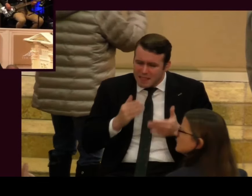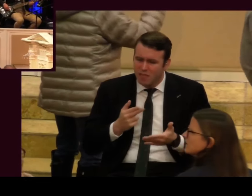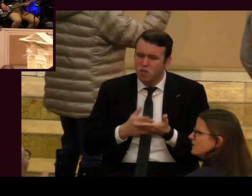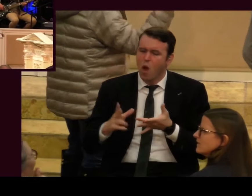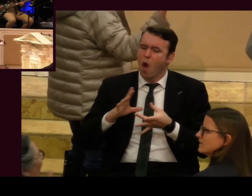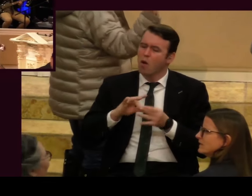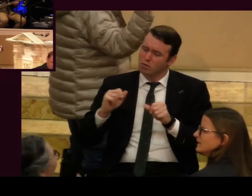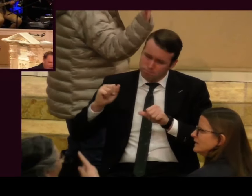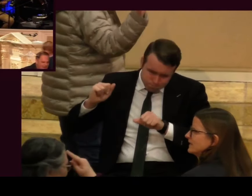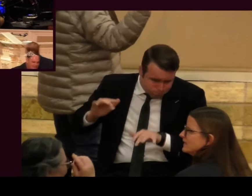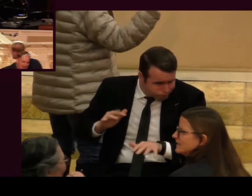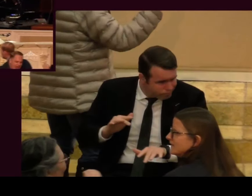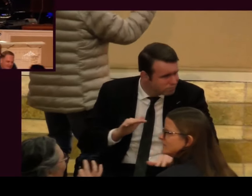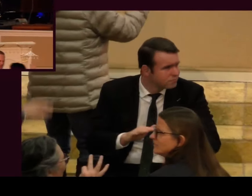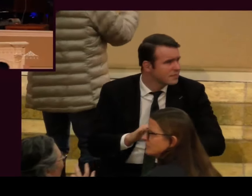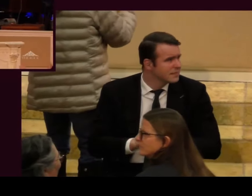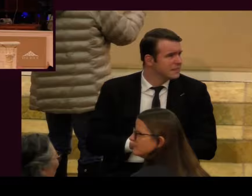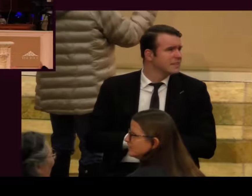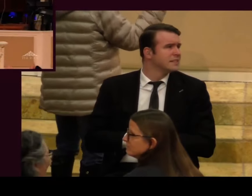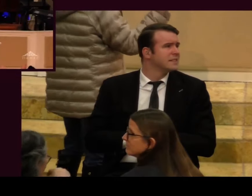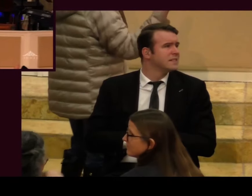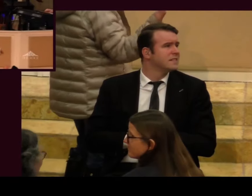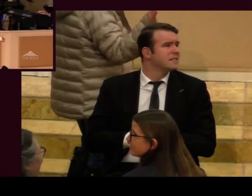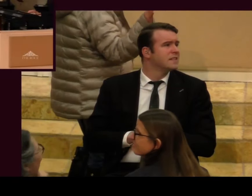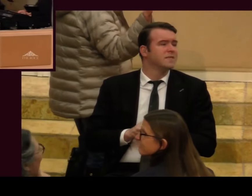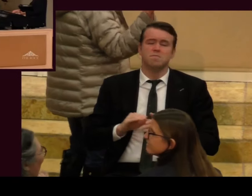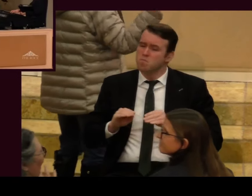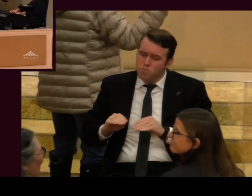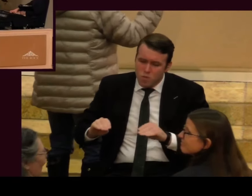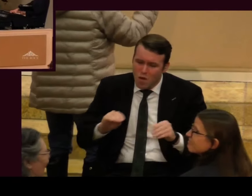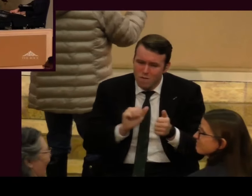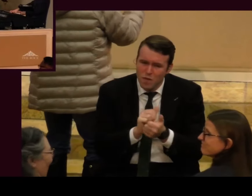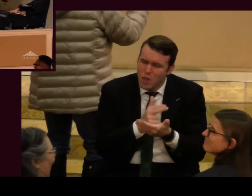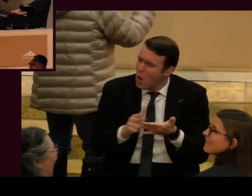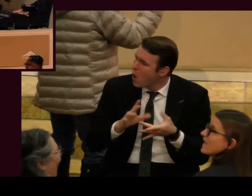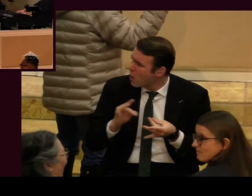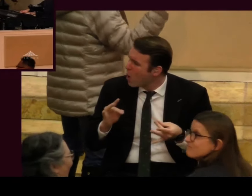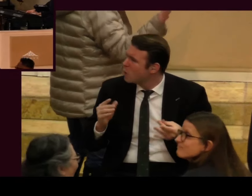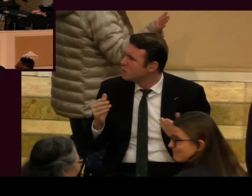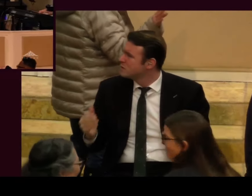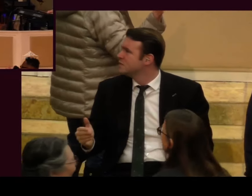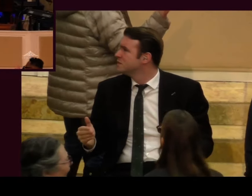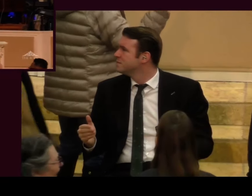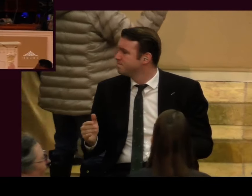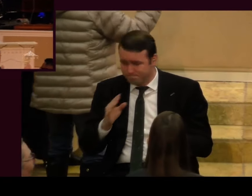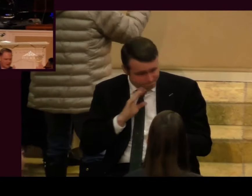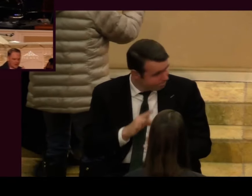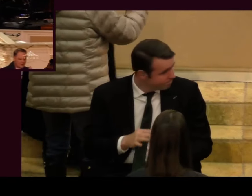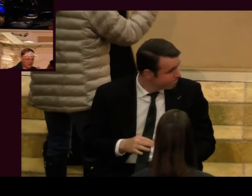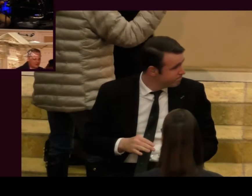Come on, let the Holy Ghost flow. Come on, move with the Holy Ghost.